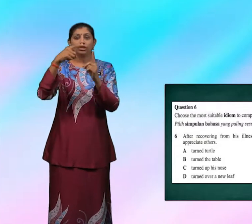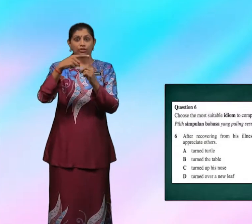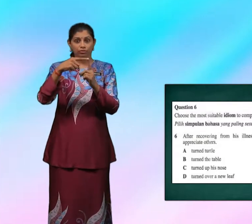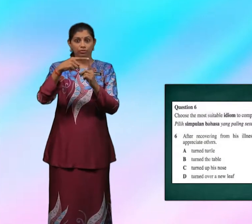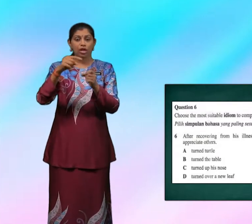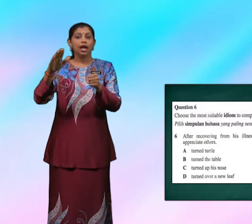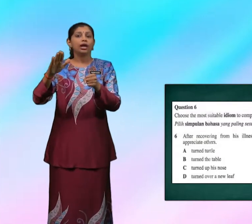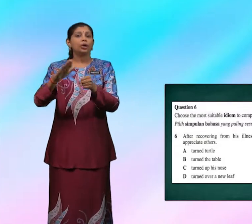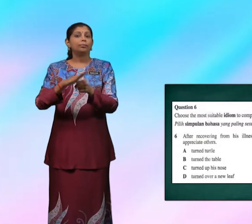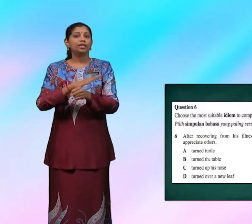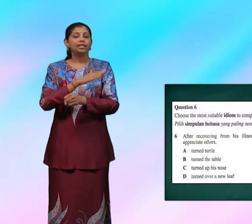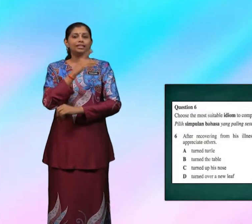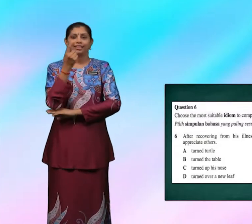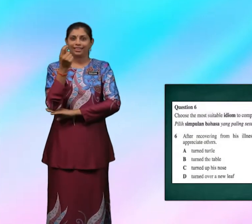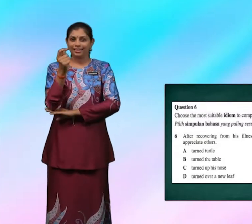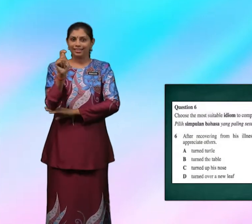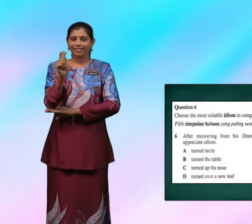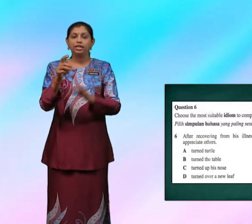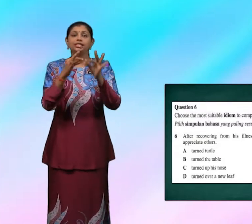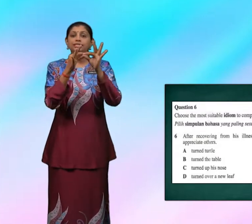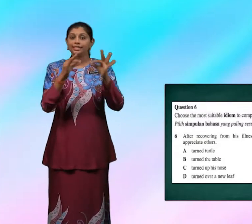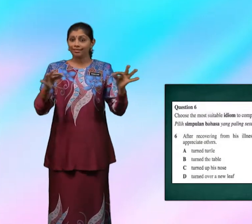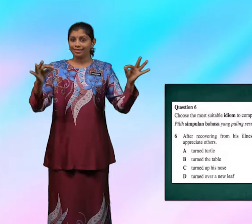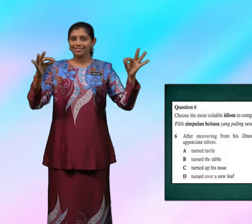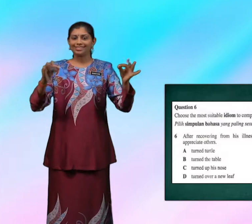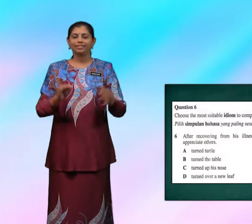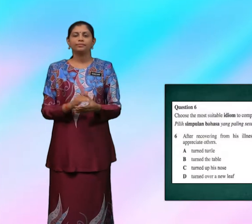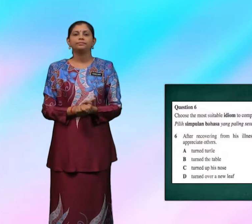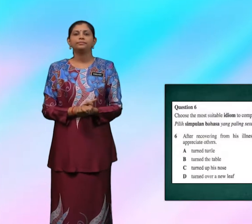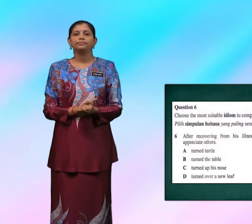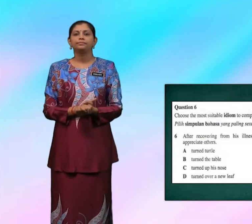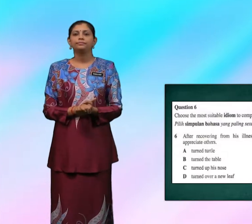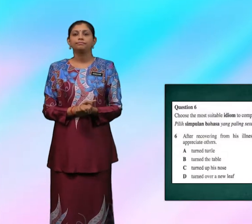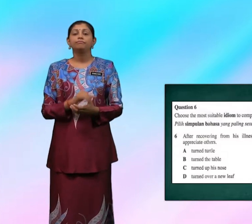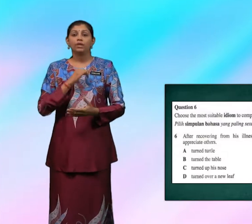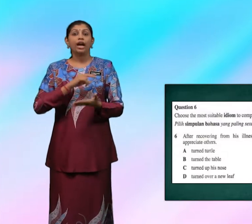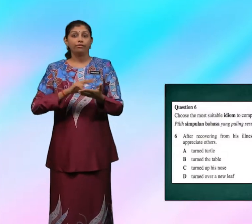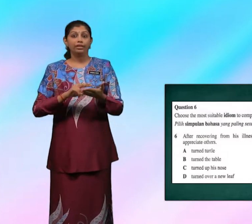to complete the sentence. I read.